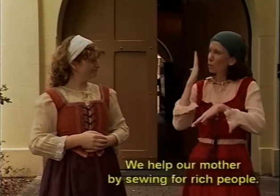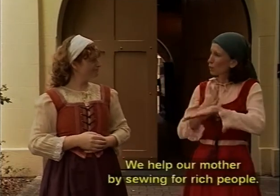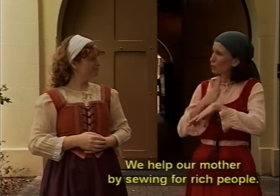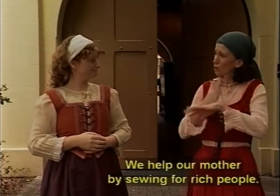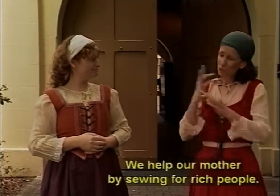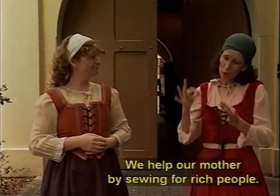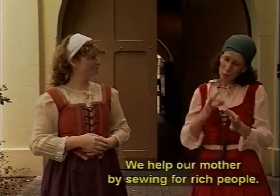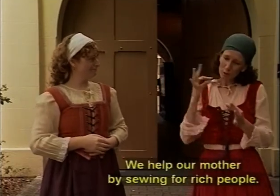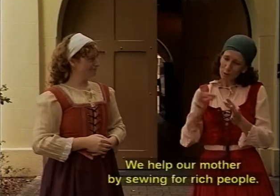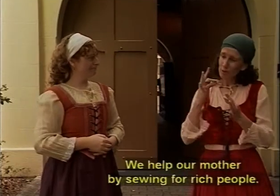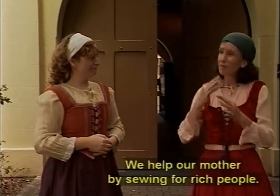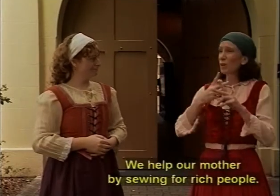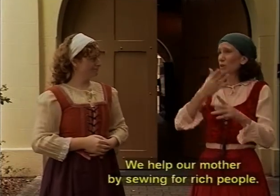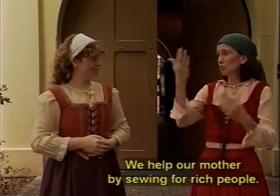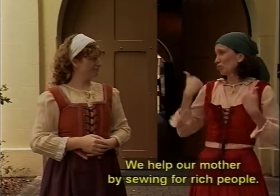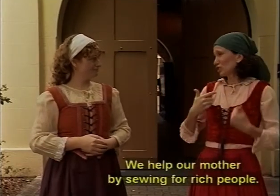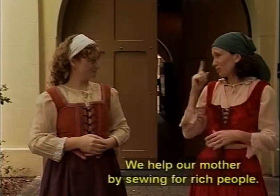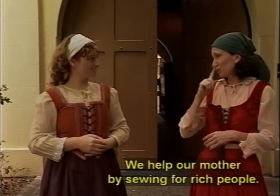We help our mother by sewing for rich people.